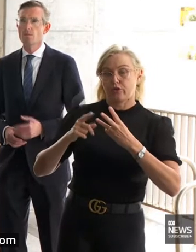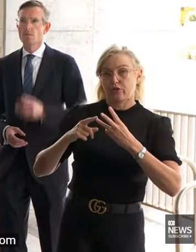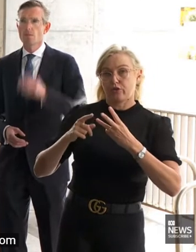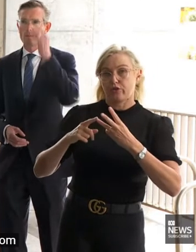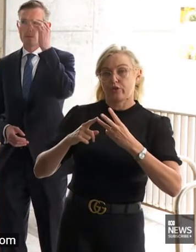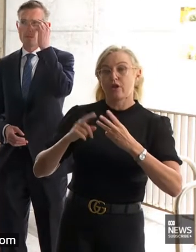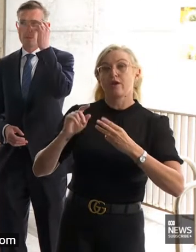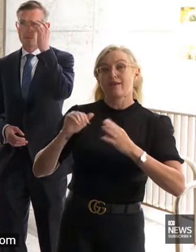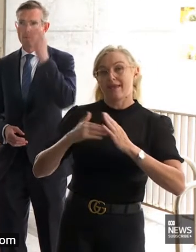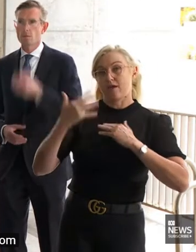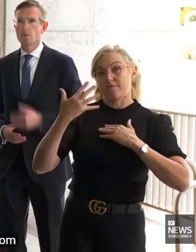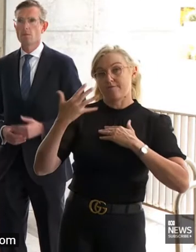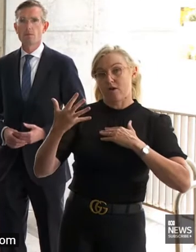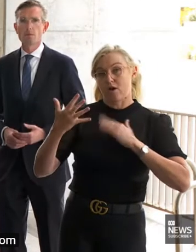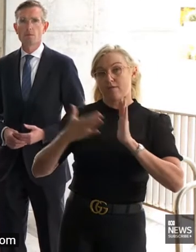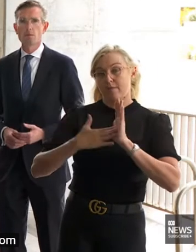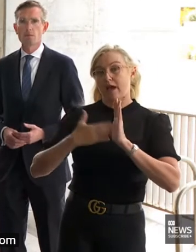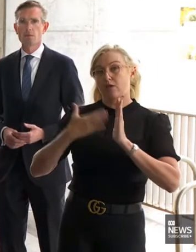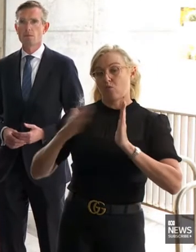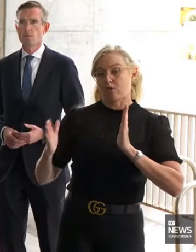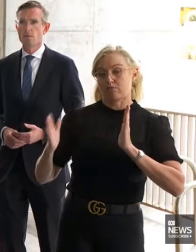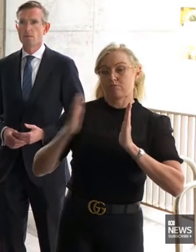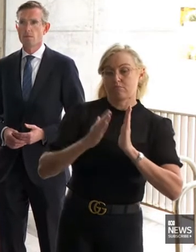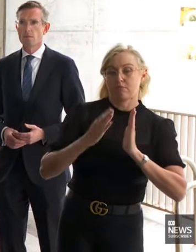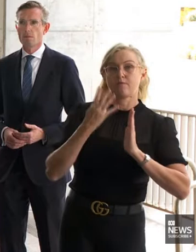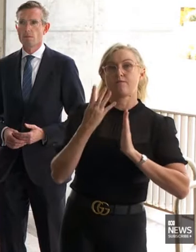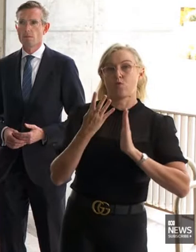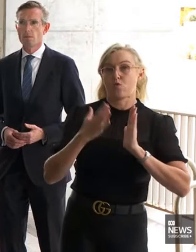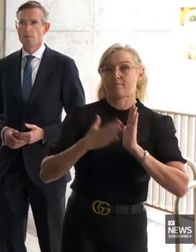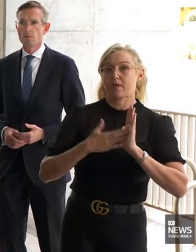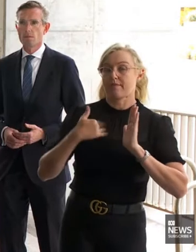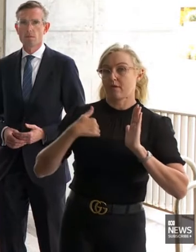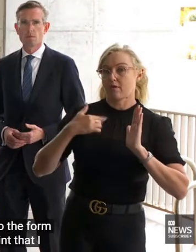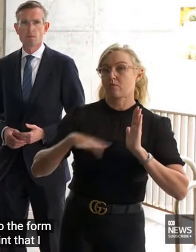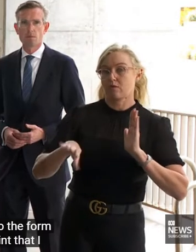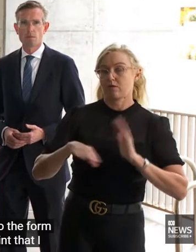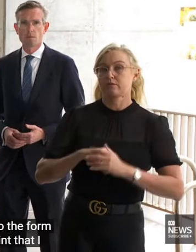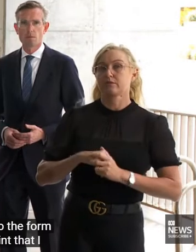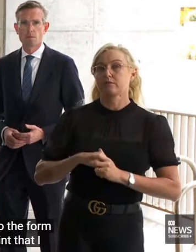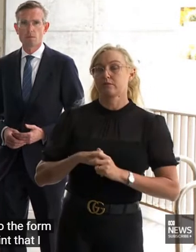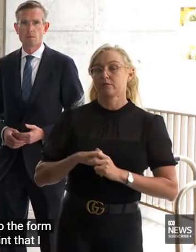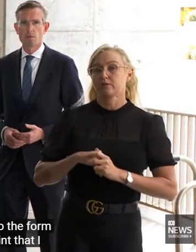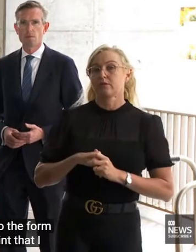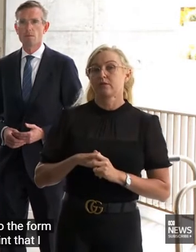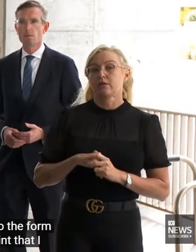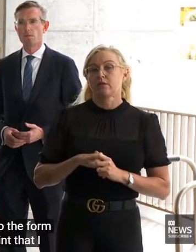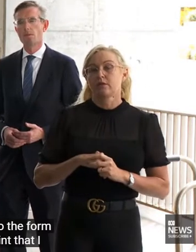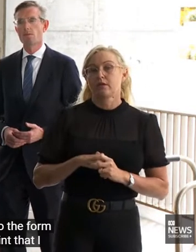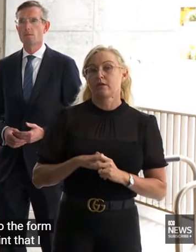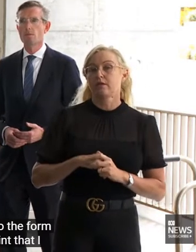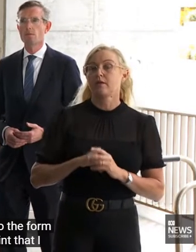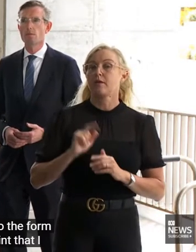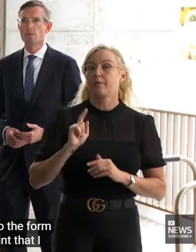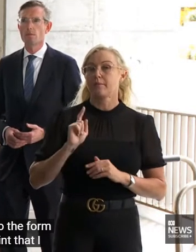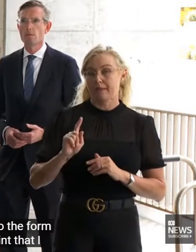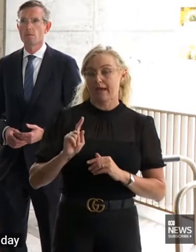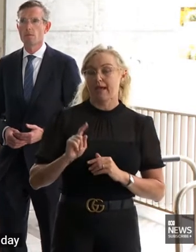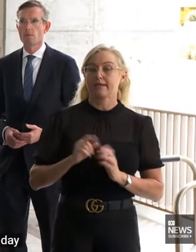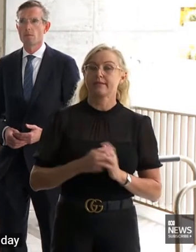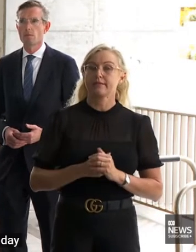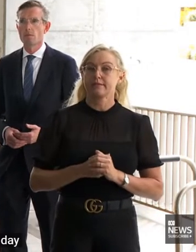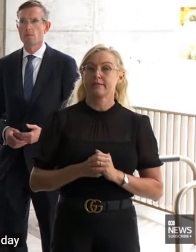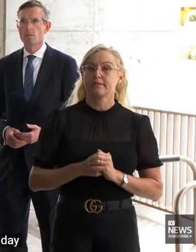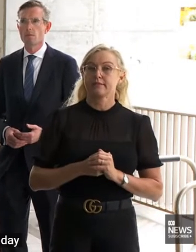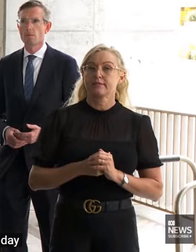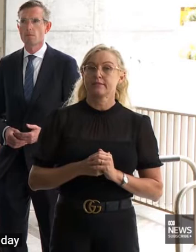the 5-month point to the 4-month point. But the point that I made the other day when I said that, and I've said it a couple of times, is you'd also have to understand